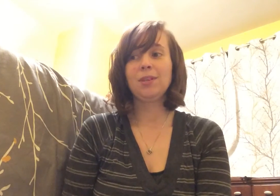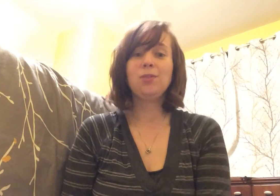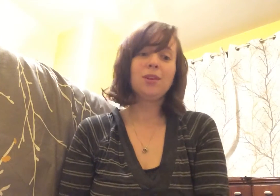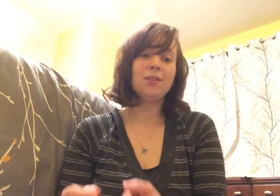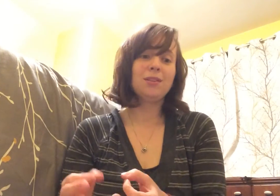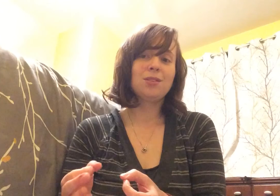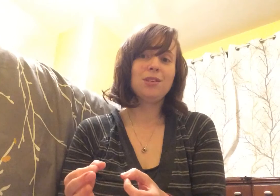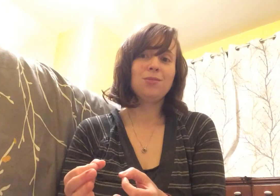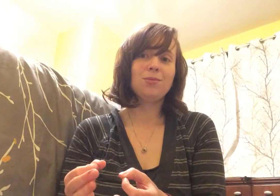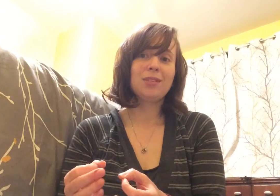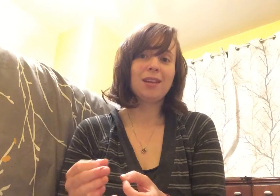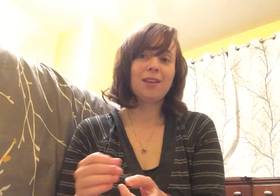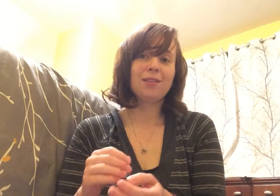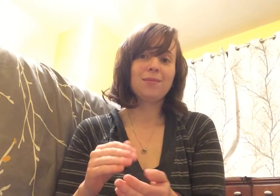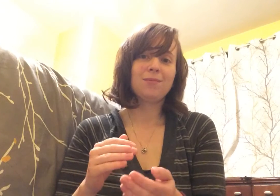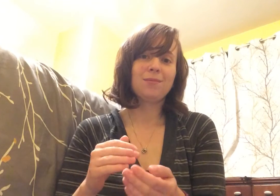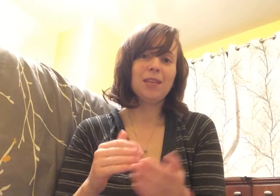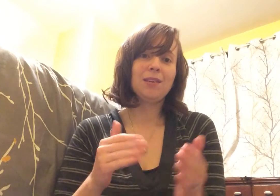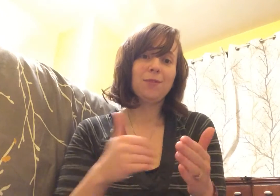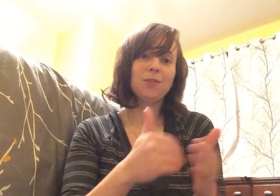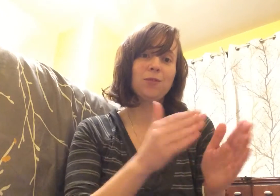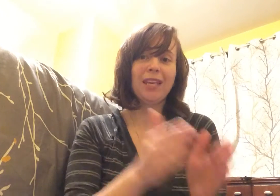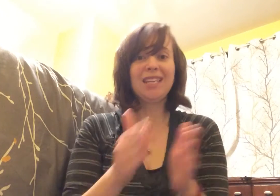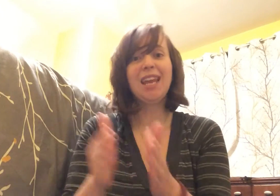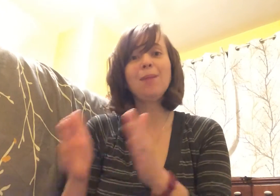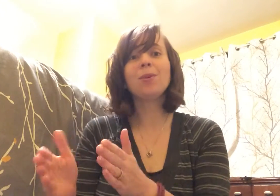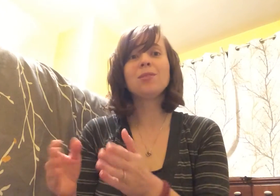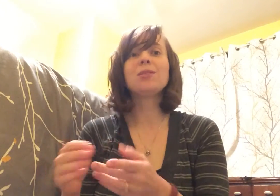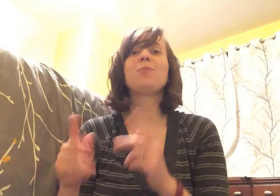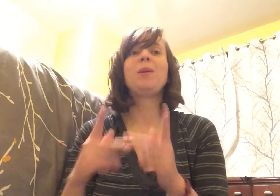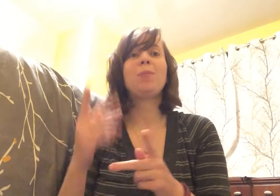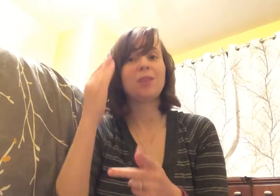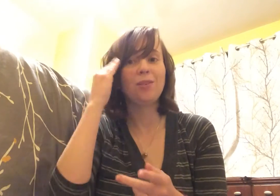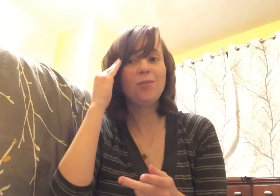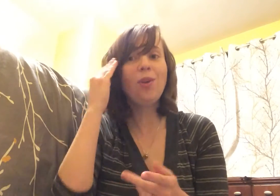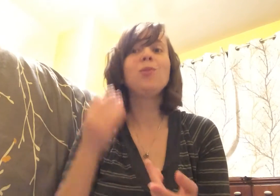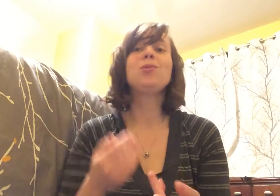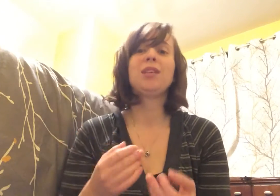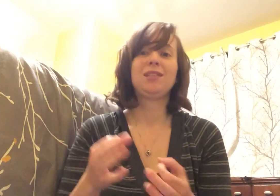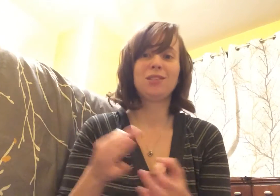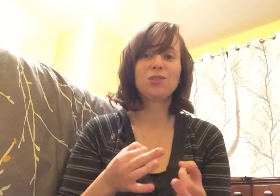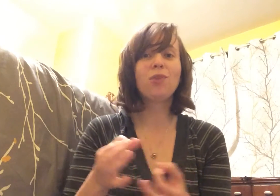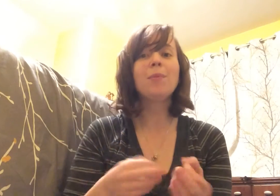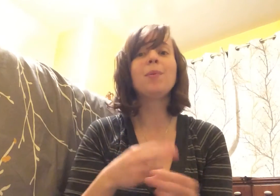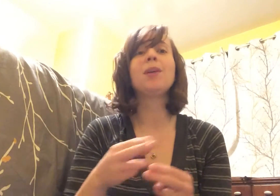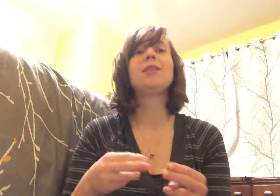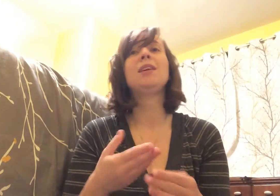You can use if it's for like neighbors or people that you know, you can describe about them.